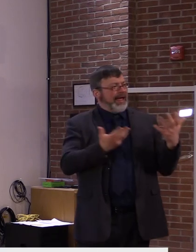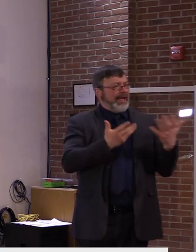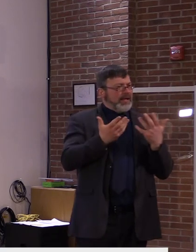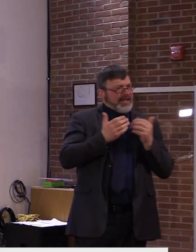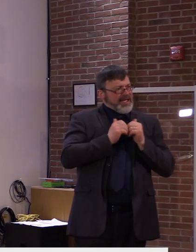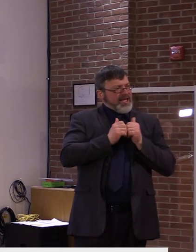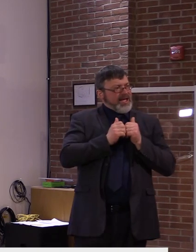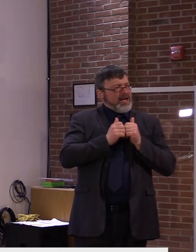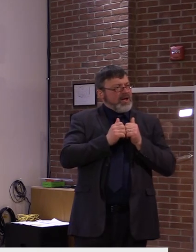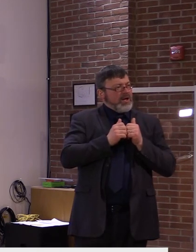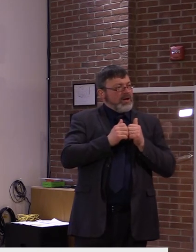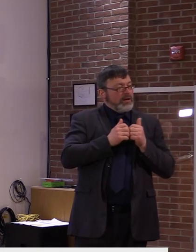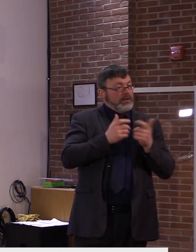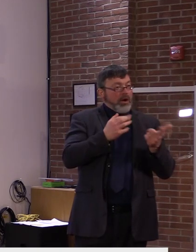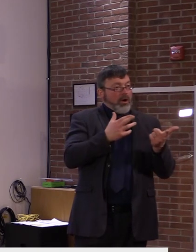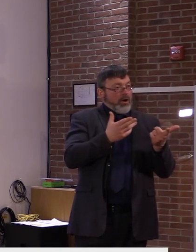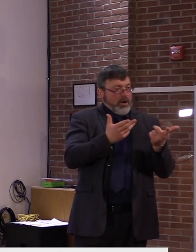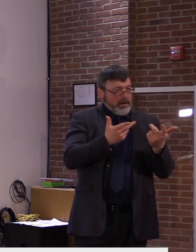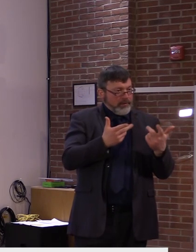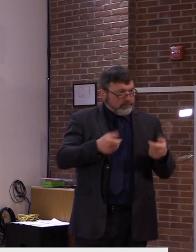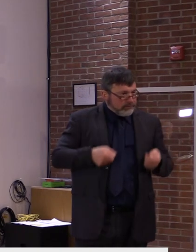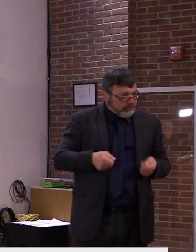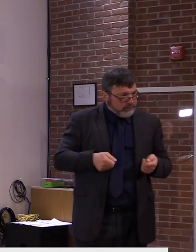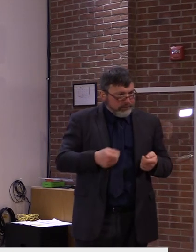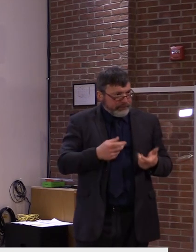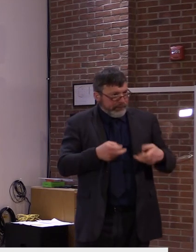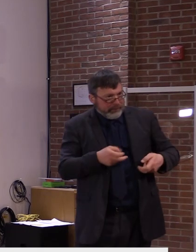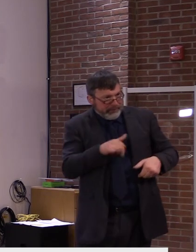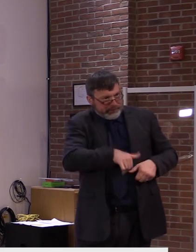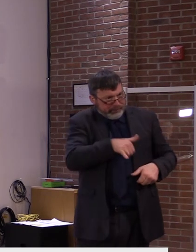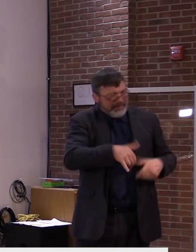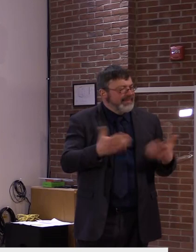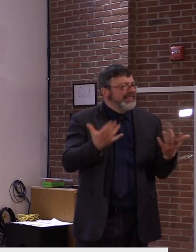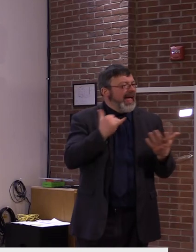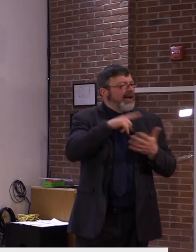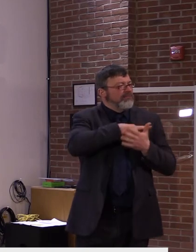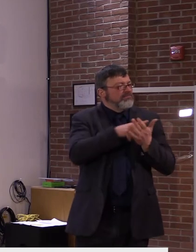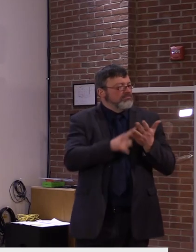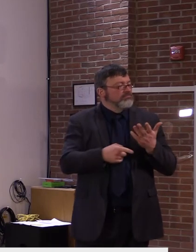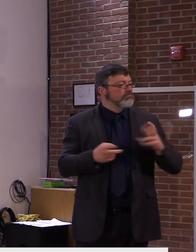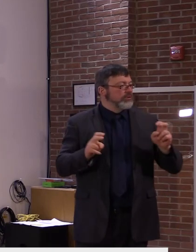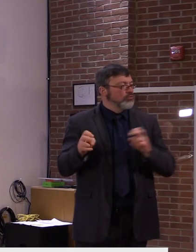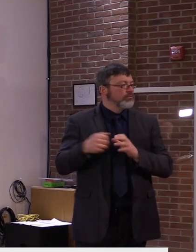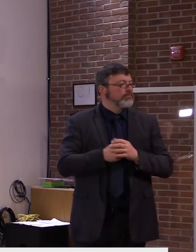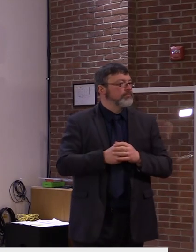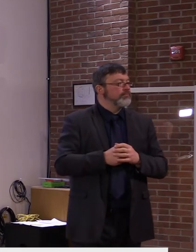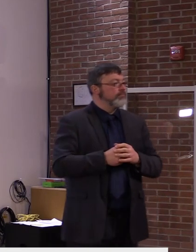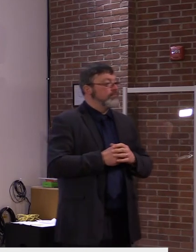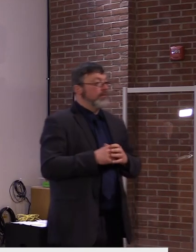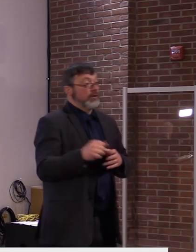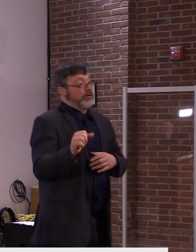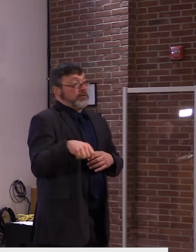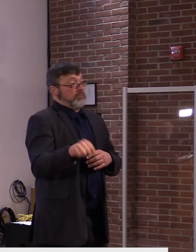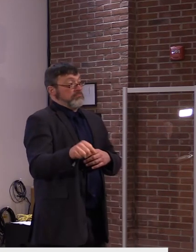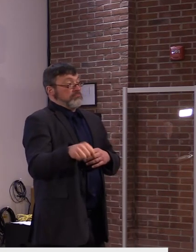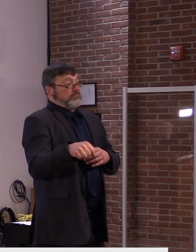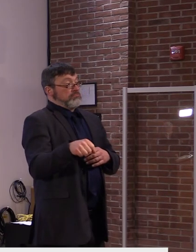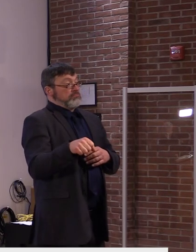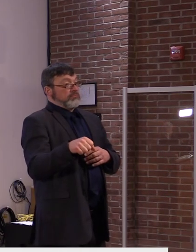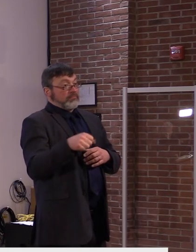Yeah, I mean, that is their home. So we will bring a vaccine to